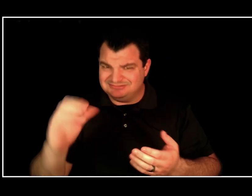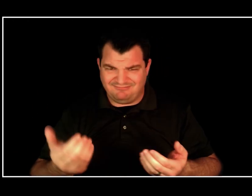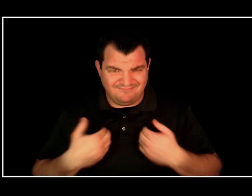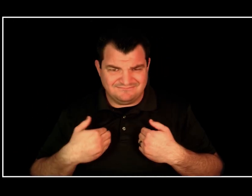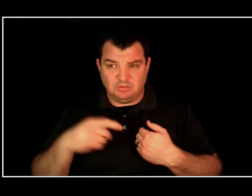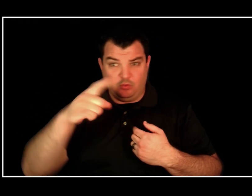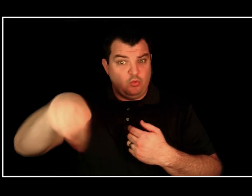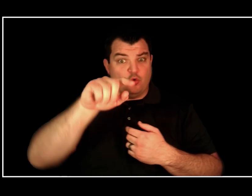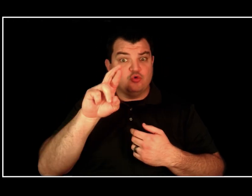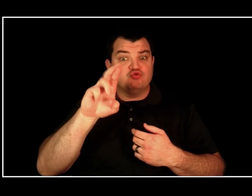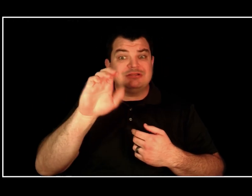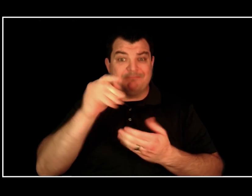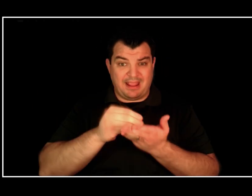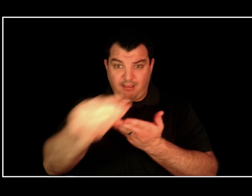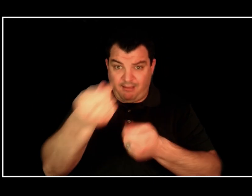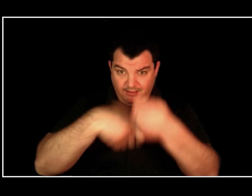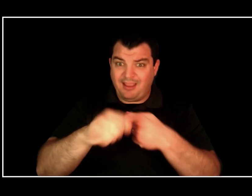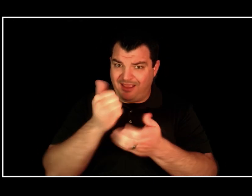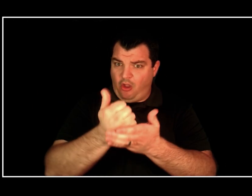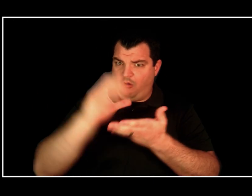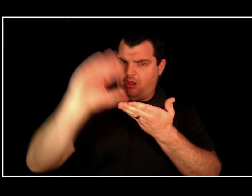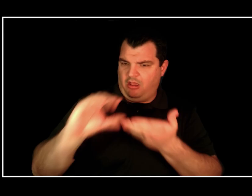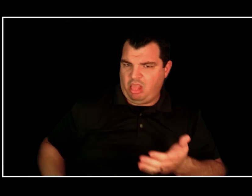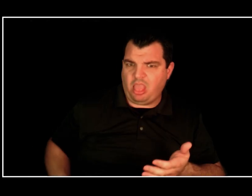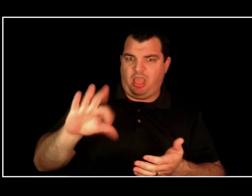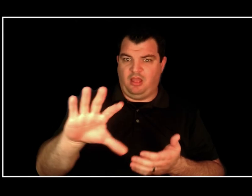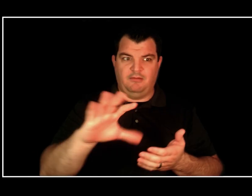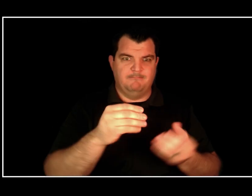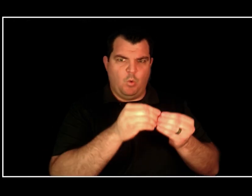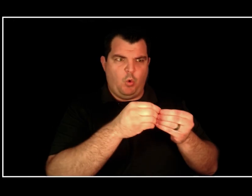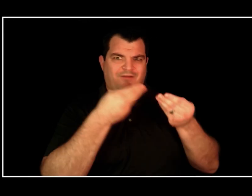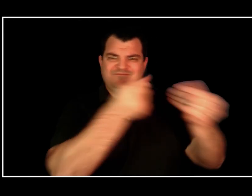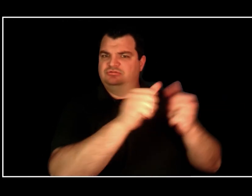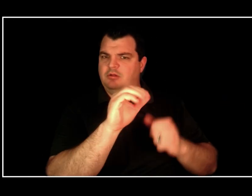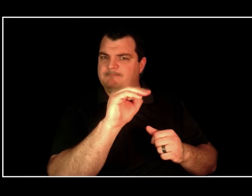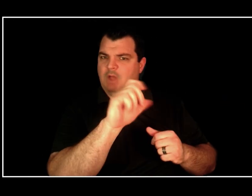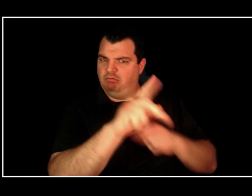conditioners. These rebates can help lower upfront costs of buying a more efficient model.